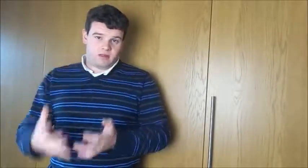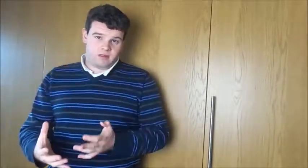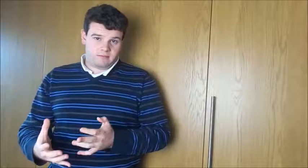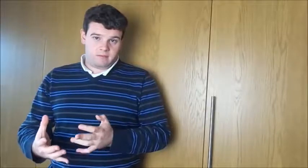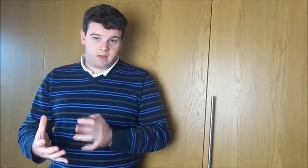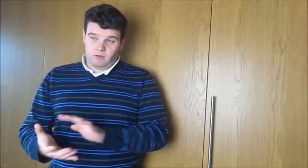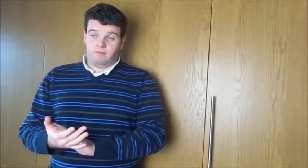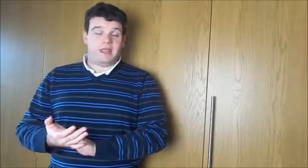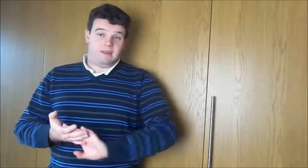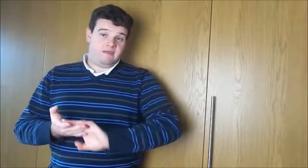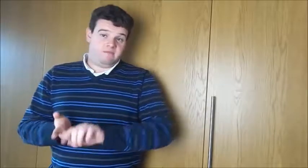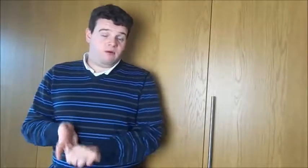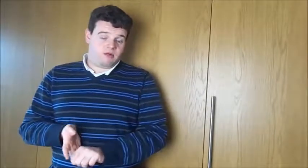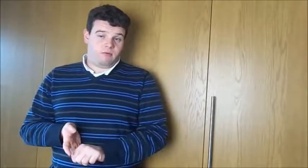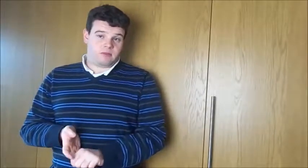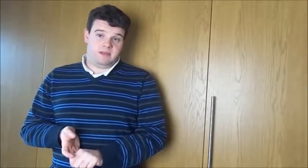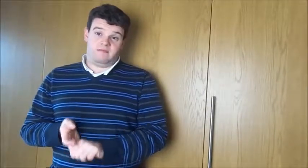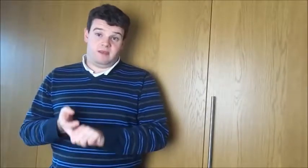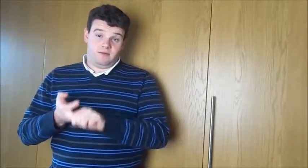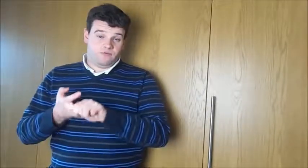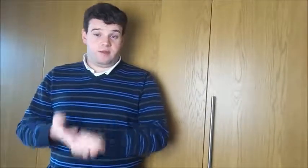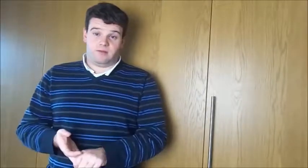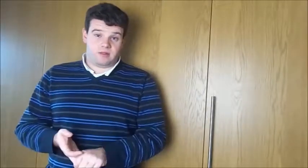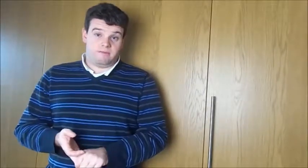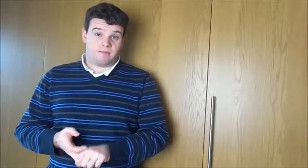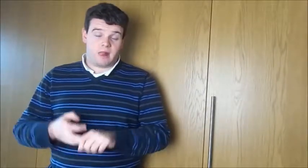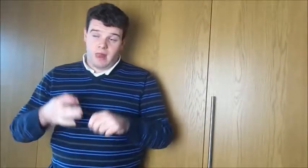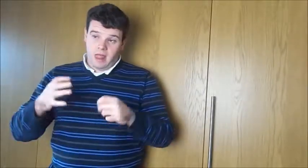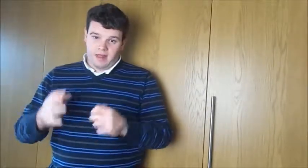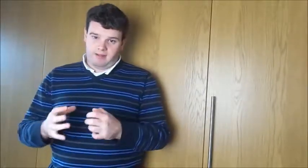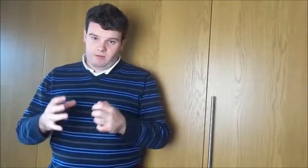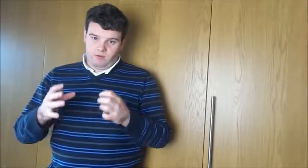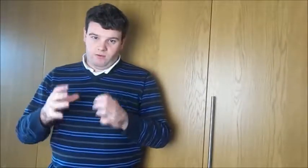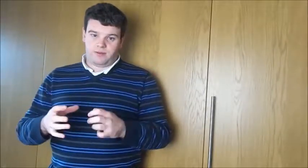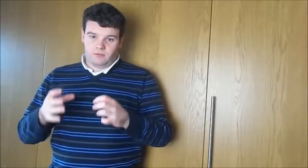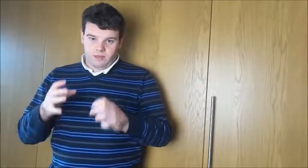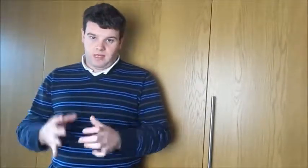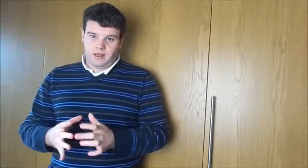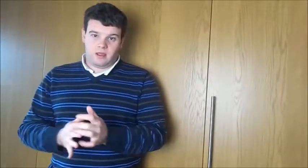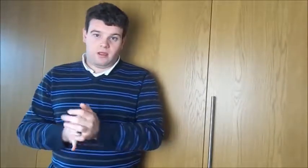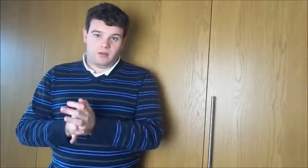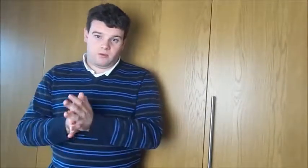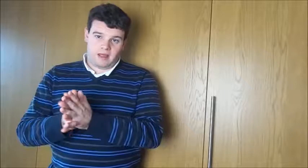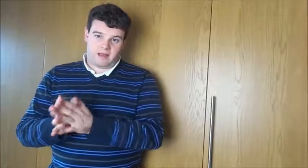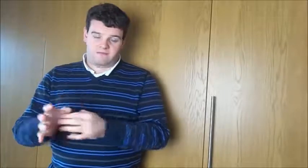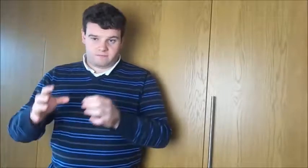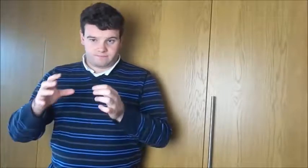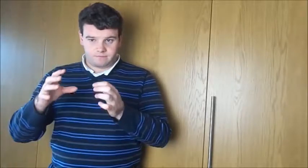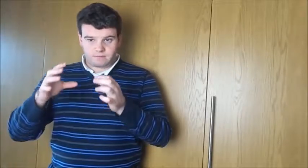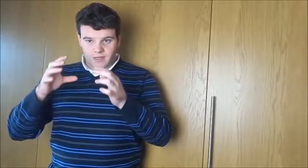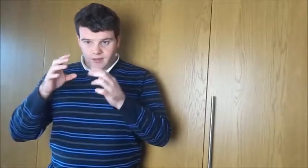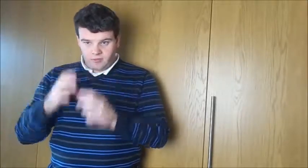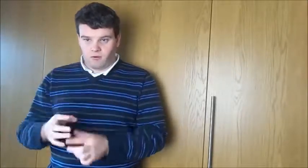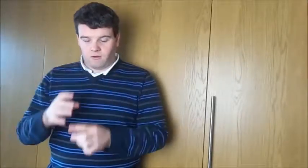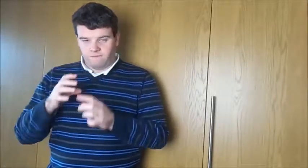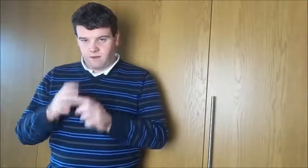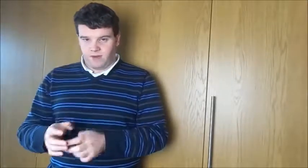advising, she would maybe even possibly even need a regency, and she would also need to have strong